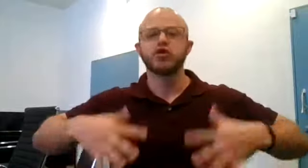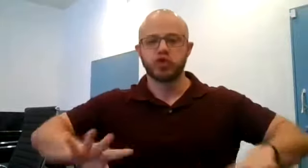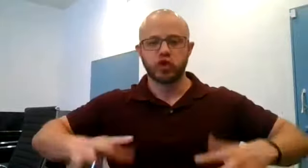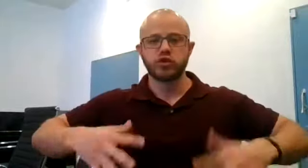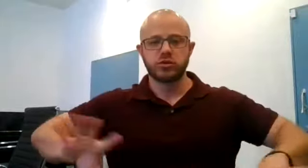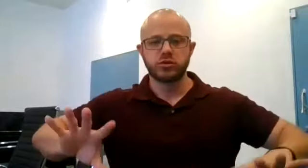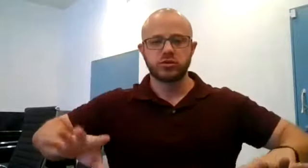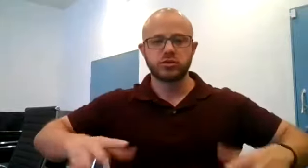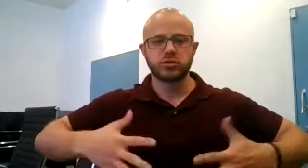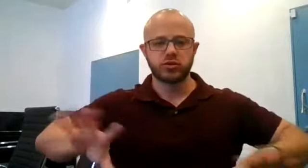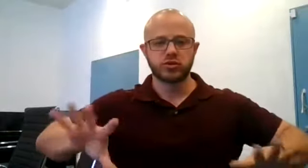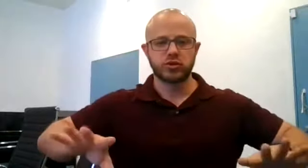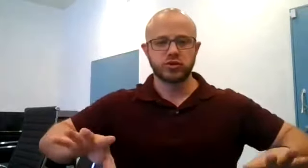Like pants, but you do skirt.